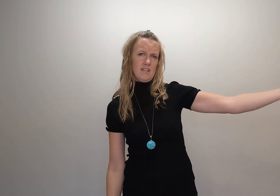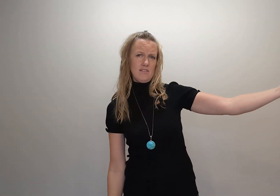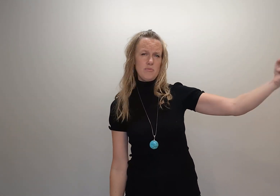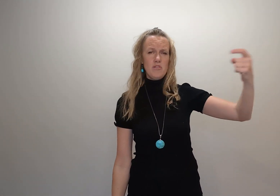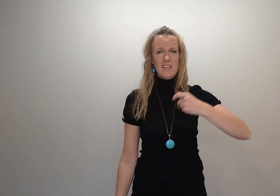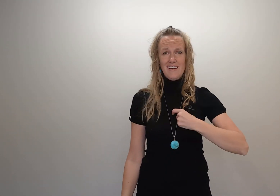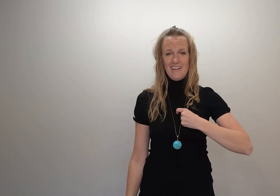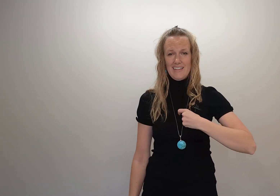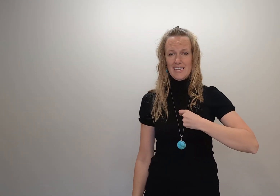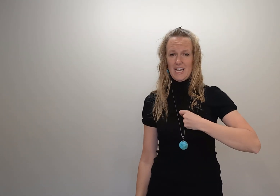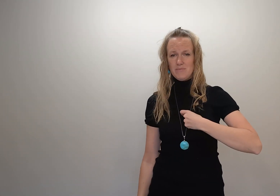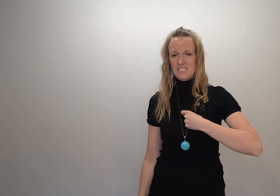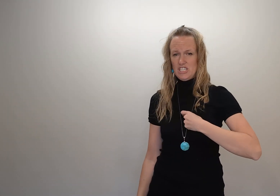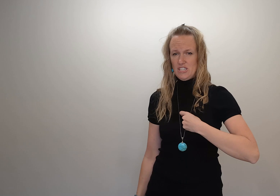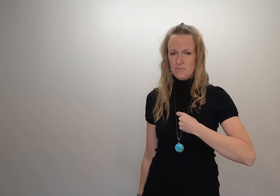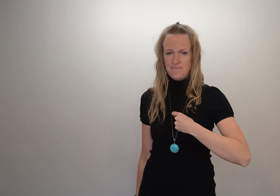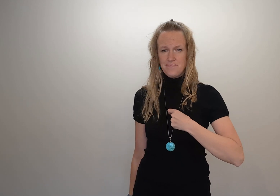hand from over there, and then it comes to you.